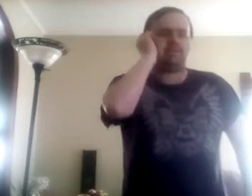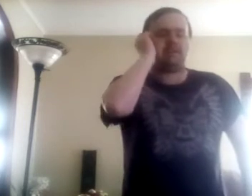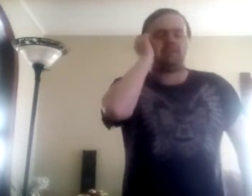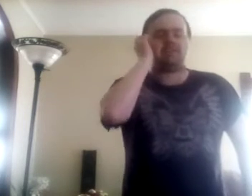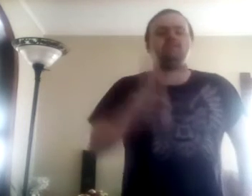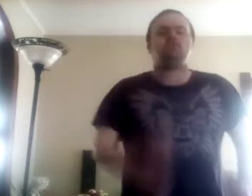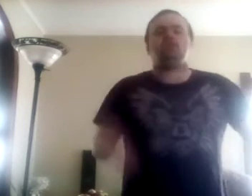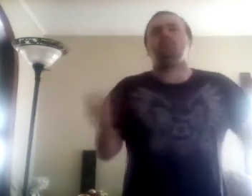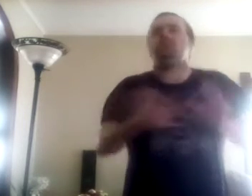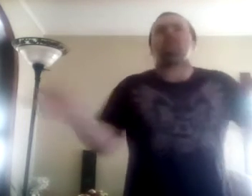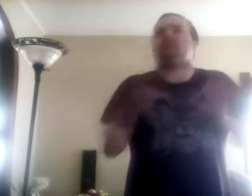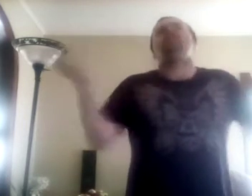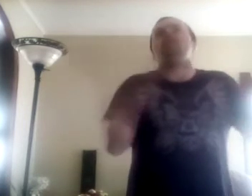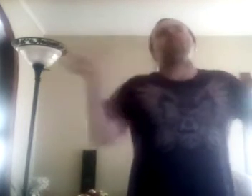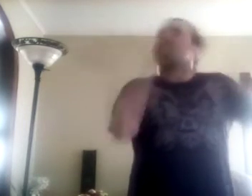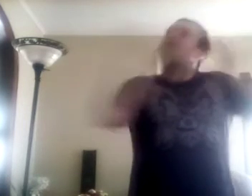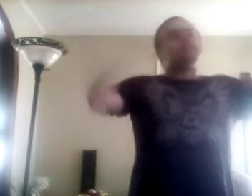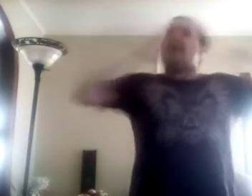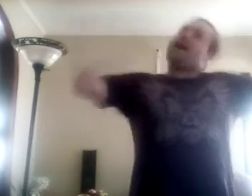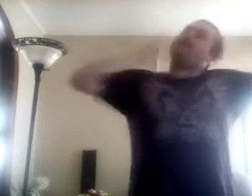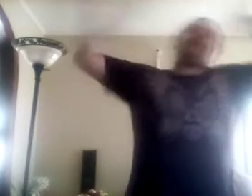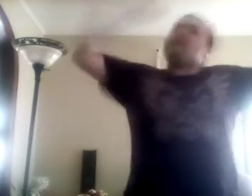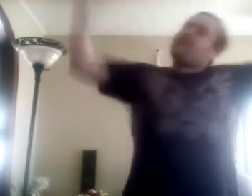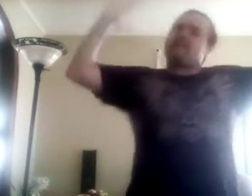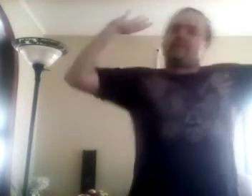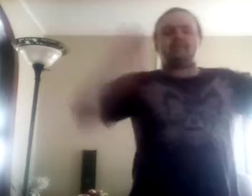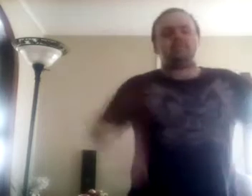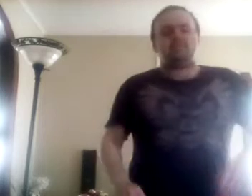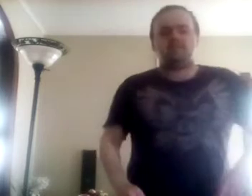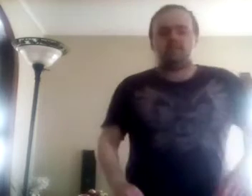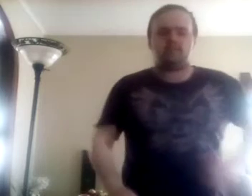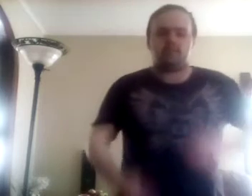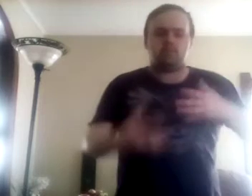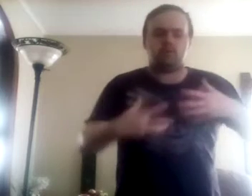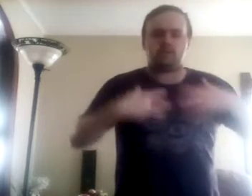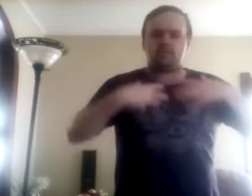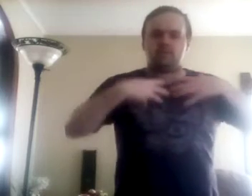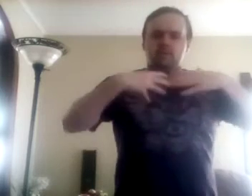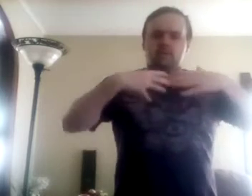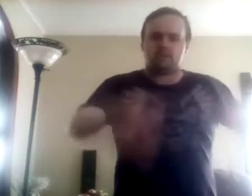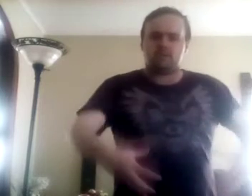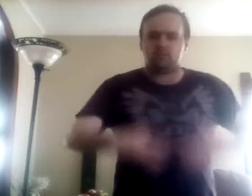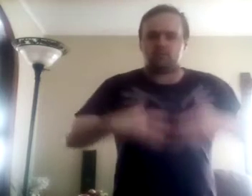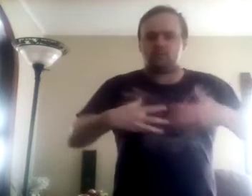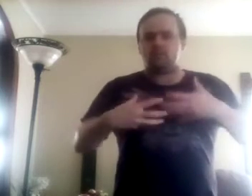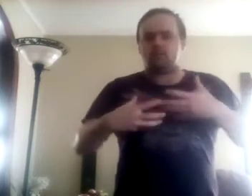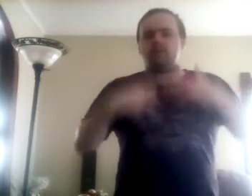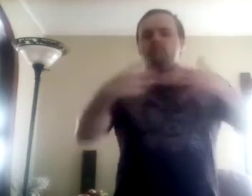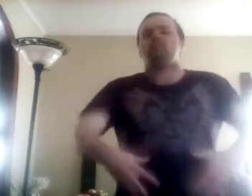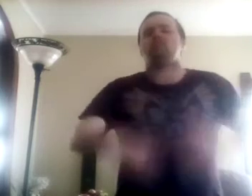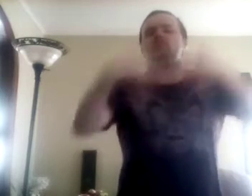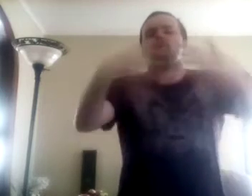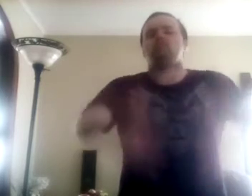Yeah, like in 2 minutes, I said, yeah. The music in the bad building can give going and